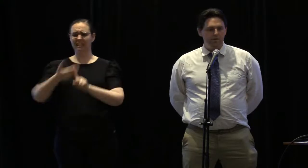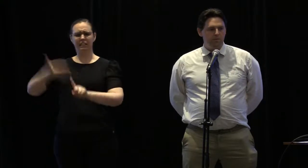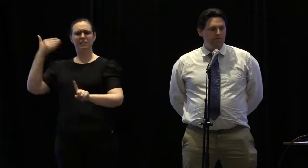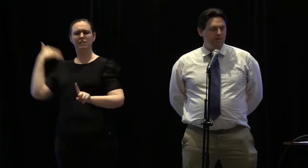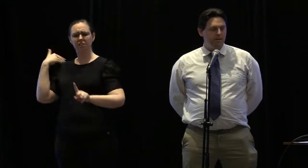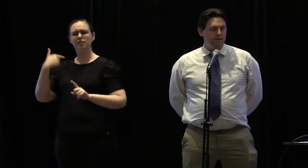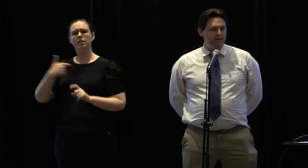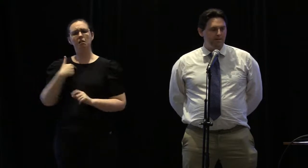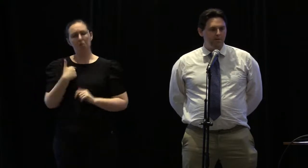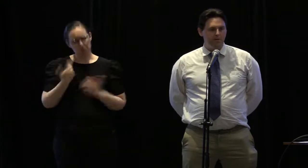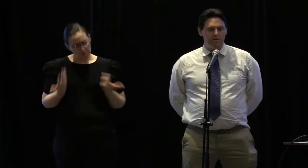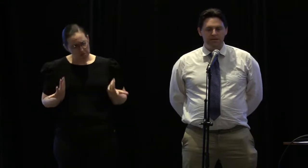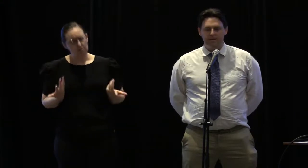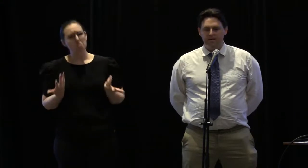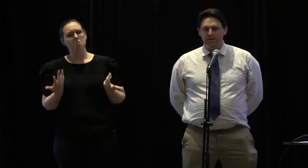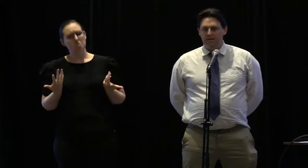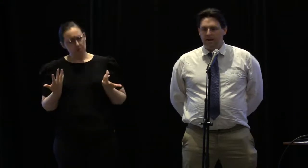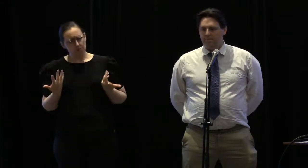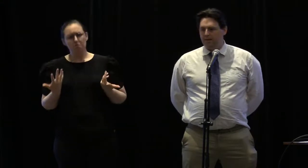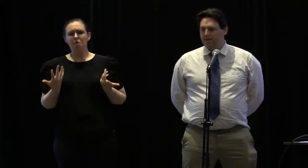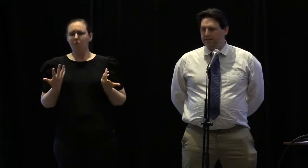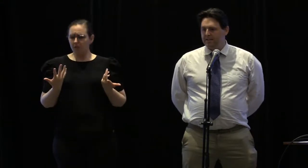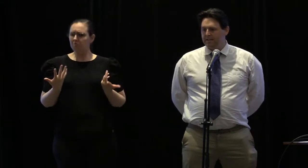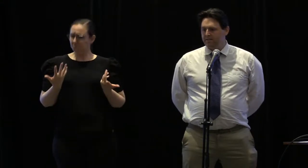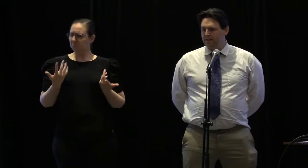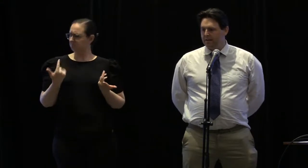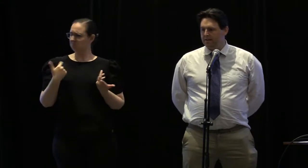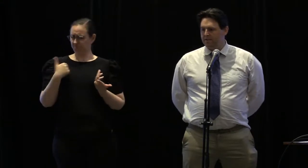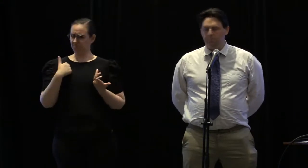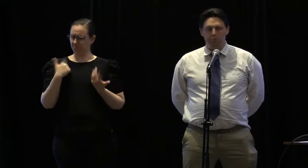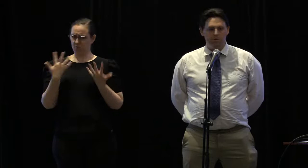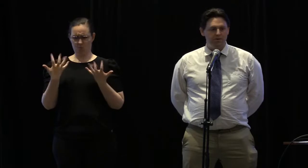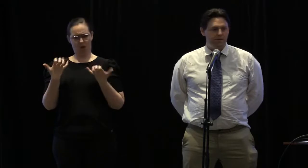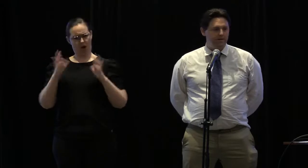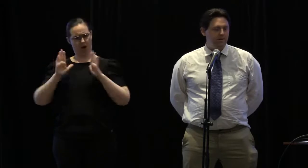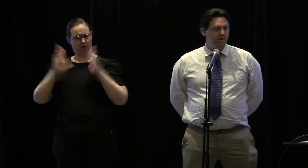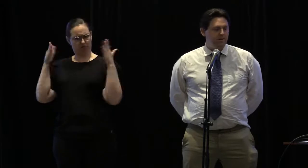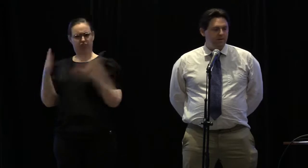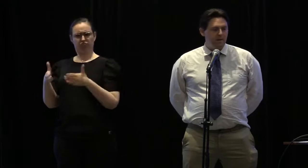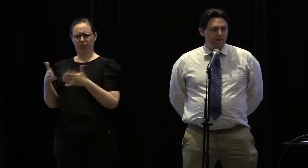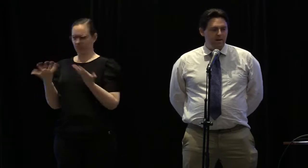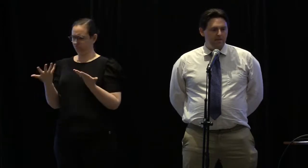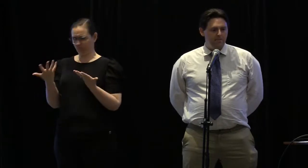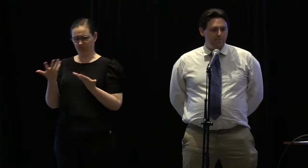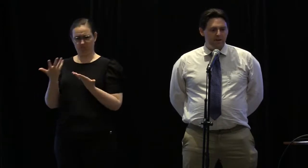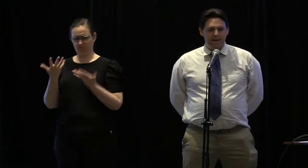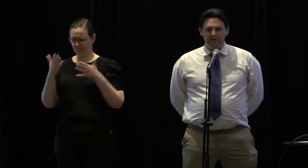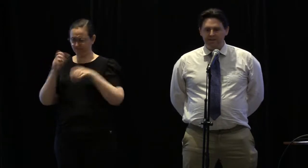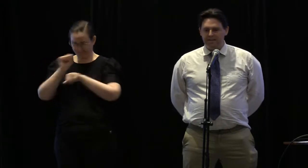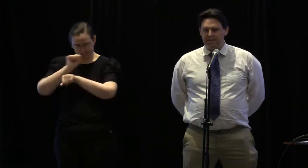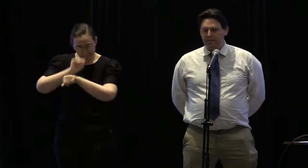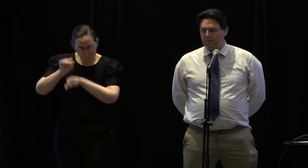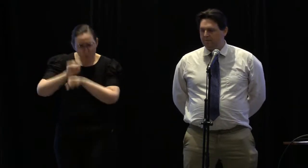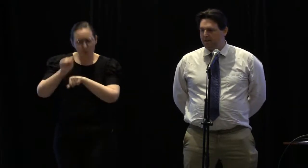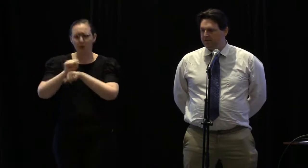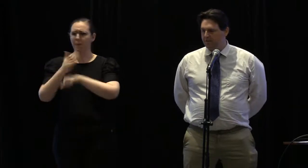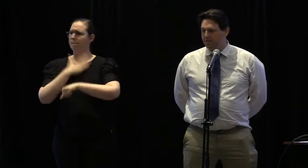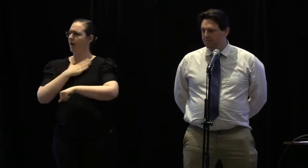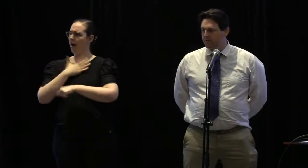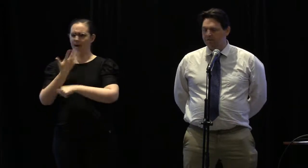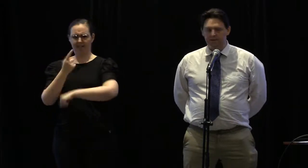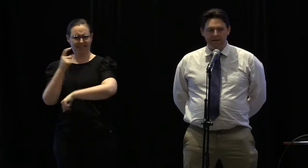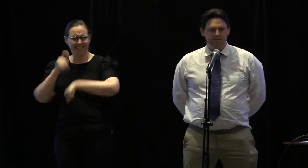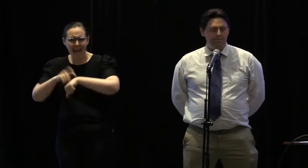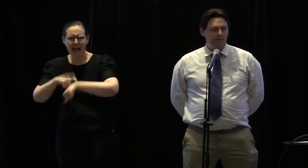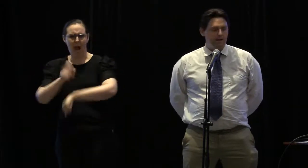to devote a very significant portion of my energies and my professional